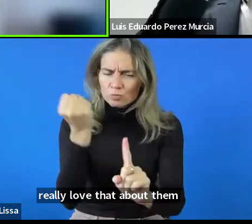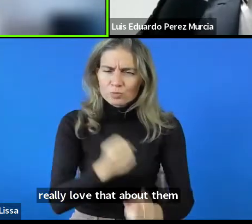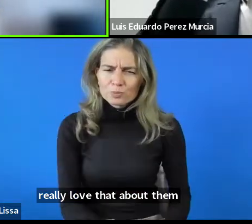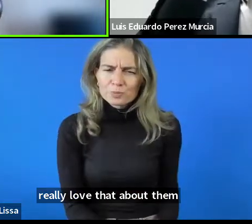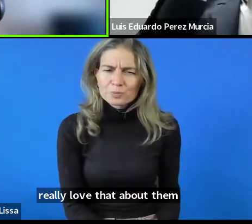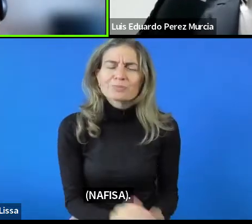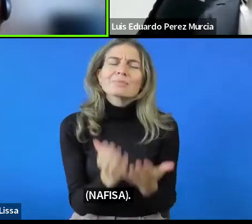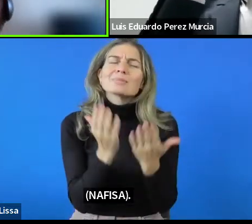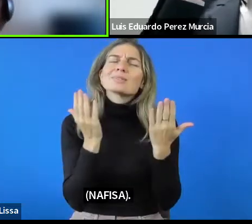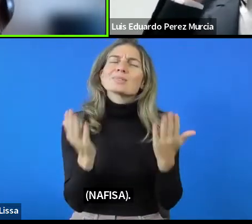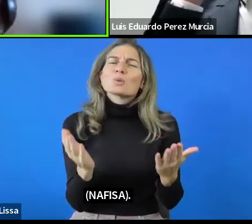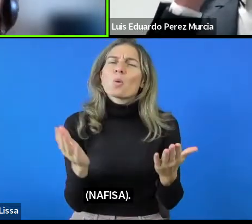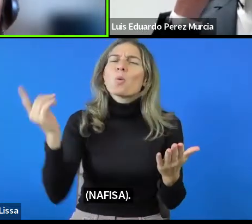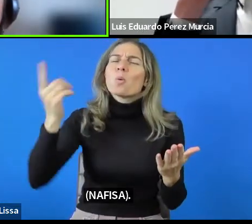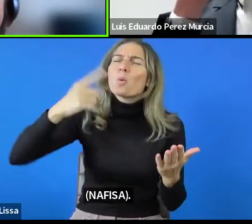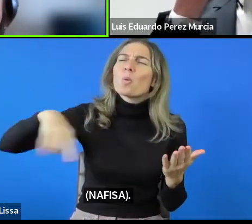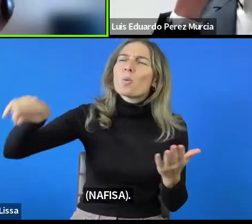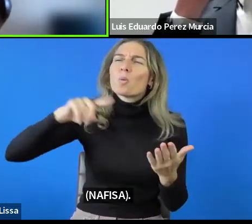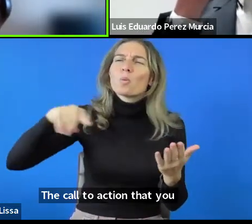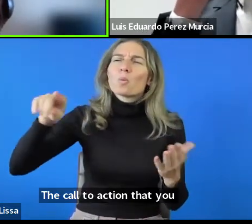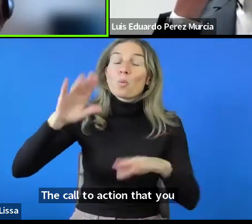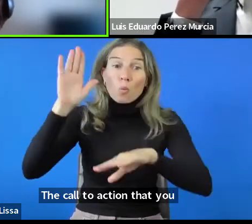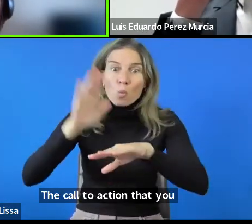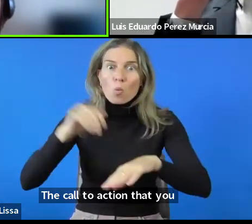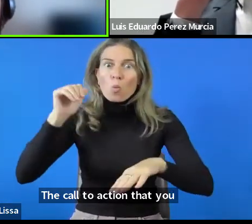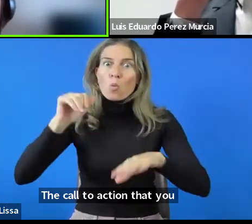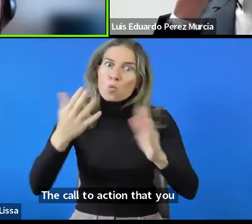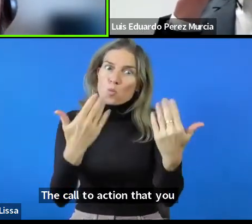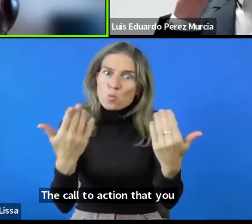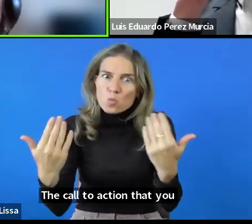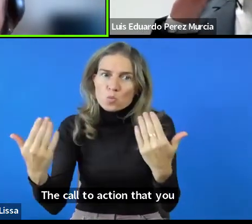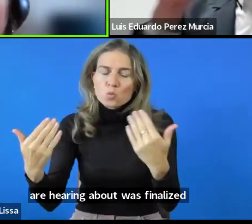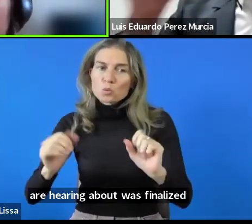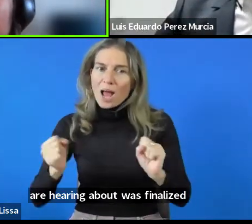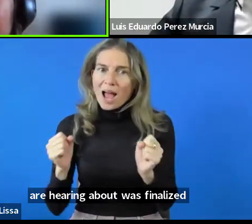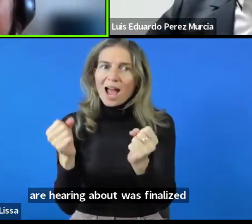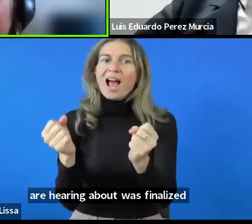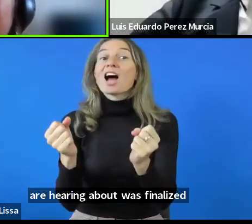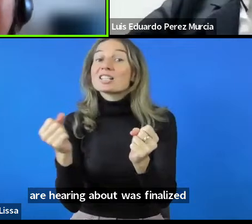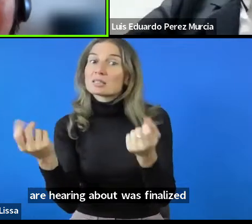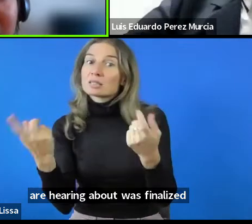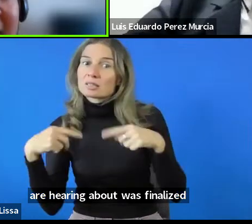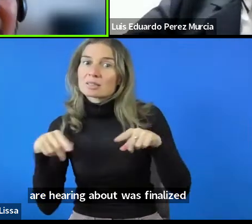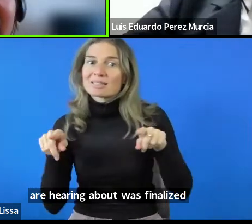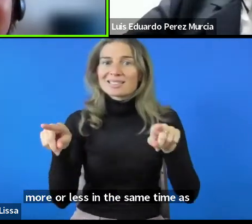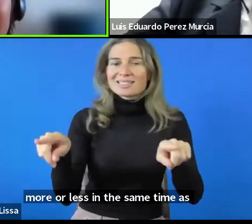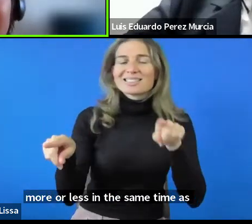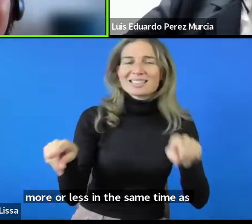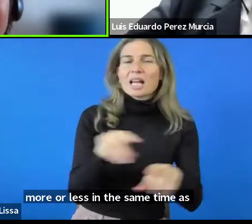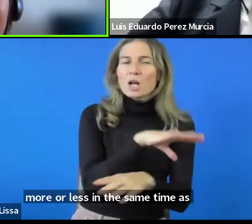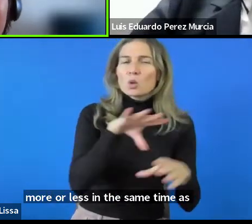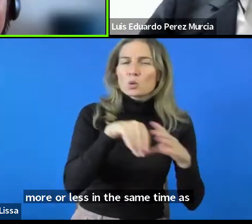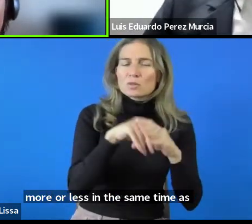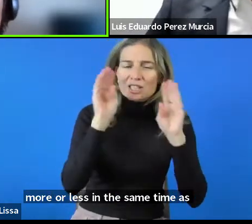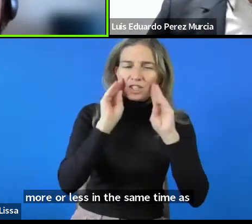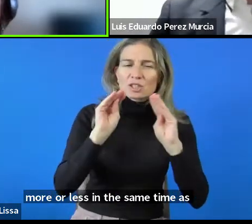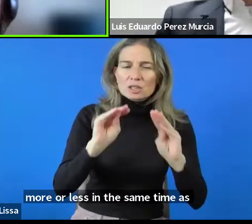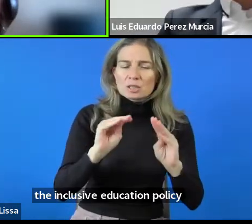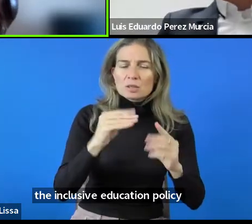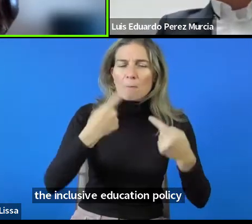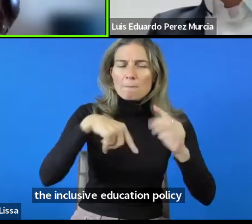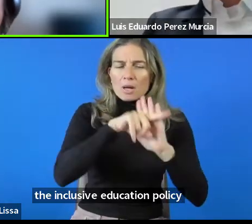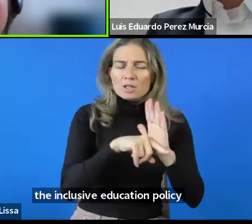hearing about was finalized more or less in the same time as the inclusive education policy and strategy of South